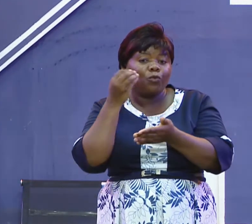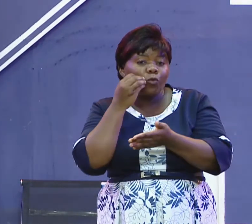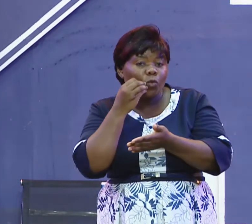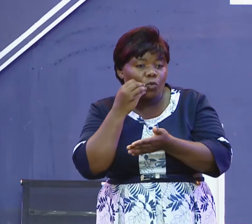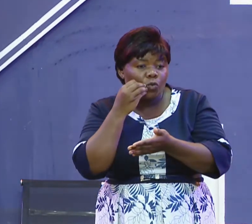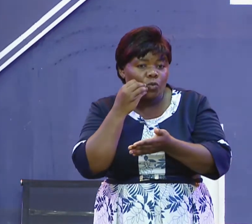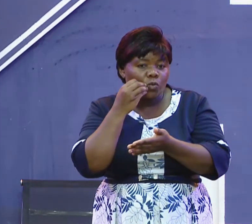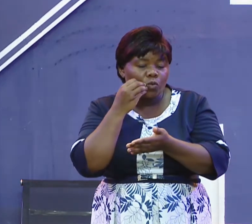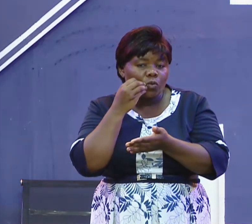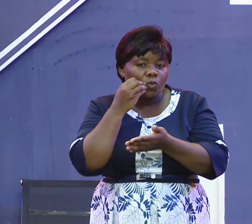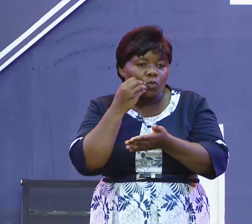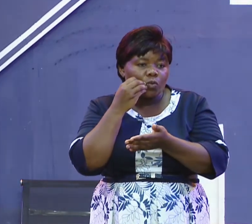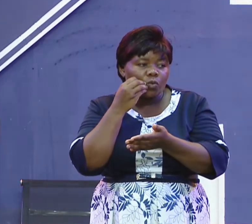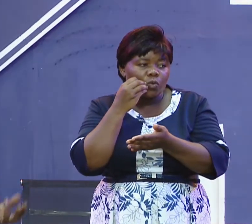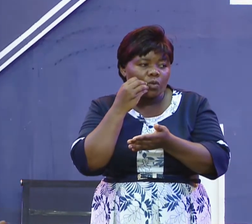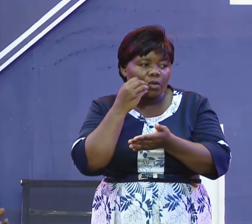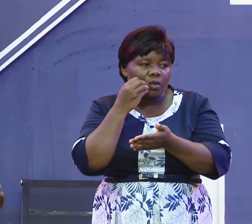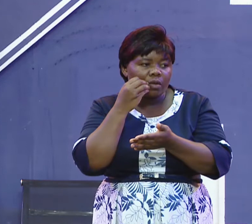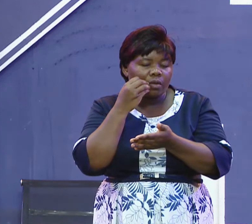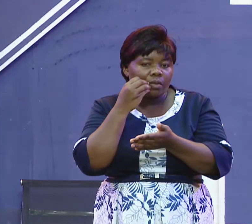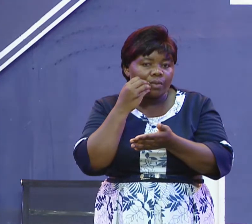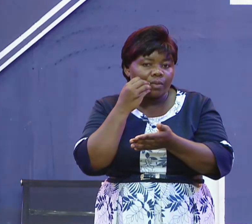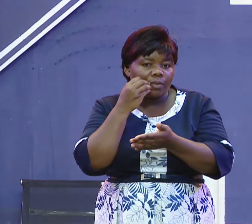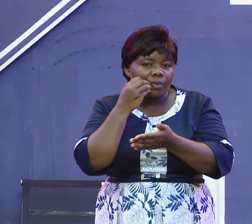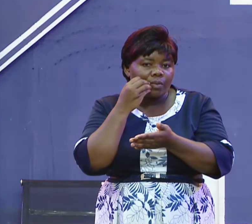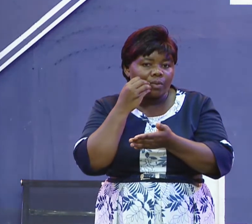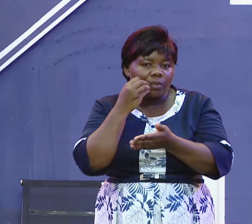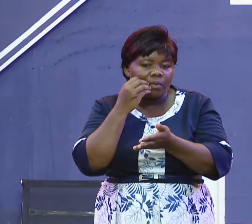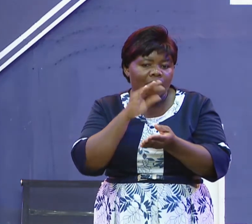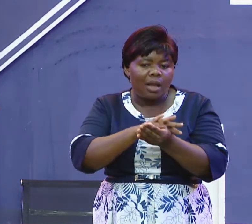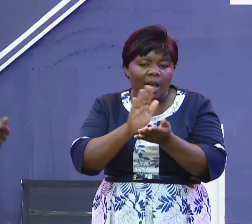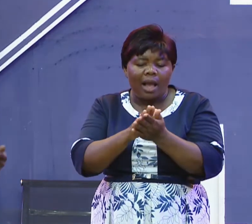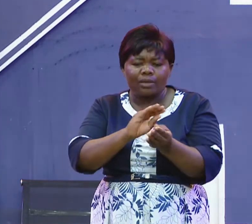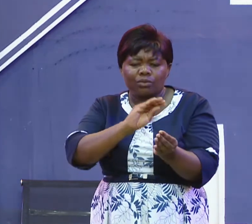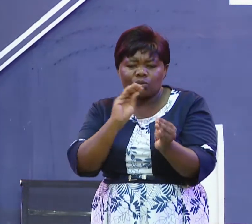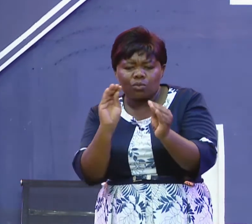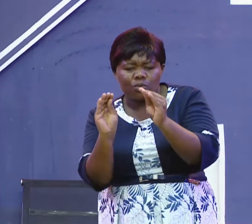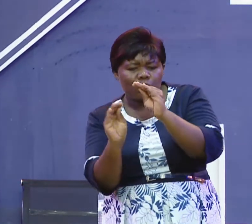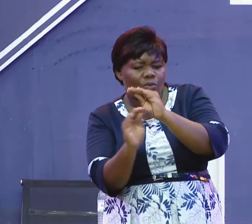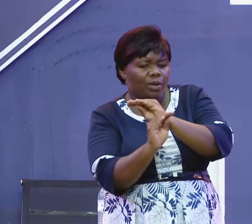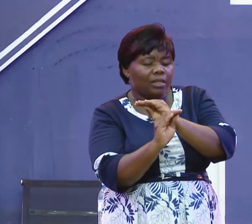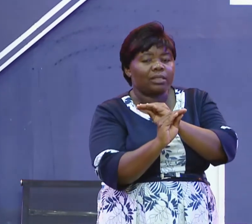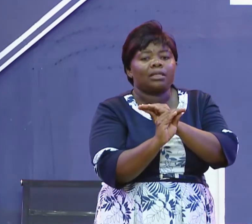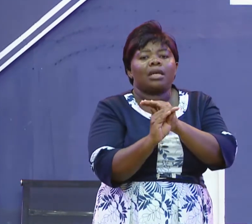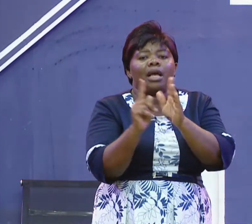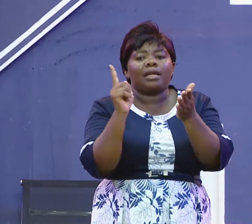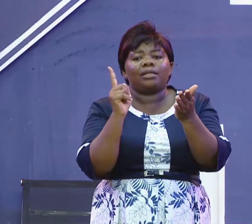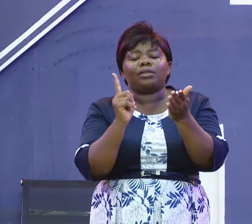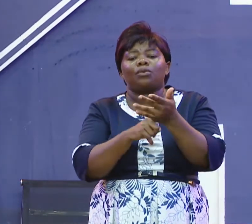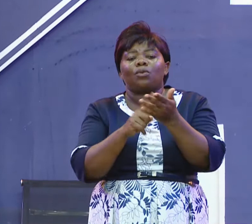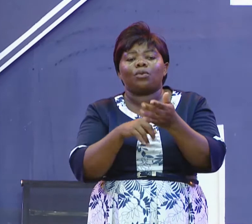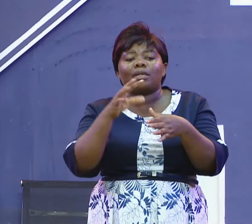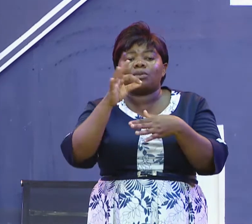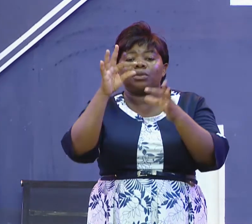used the morsel. The morsel. Okufuna eky'omwoyo Esau kyeyalina. To get